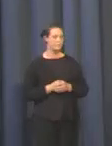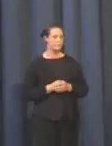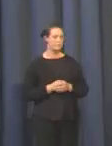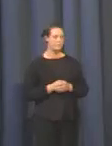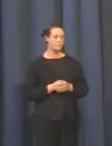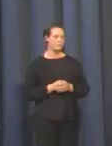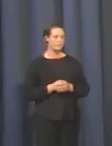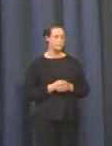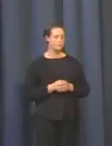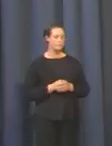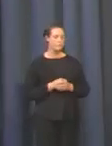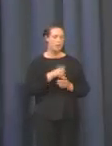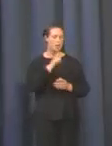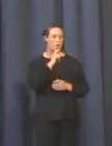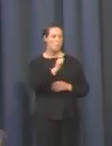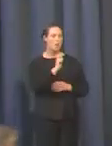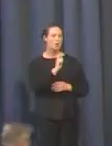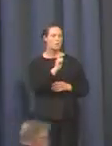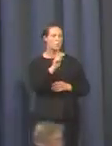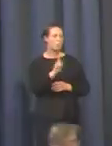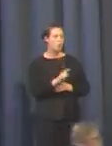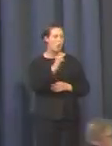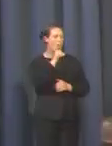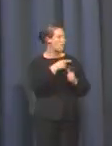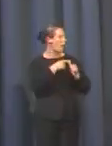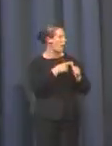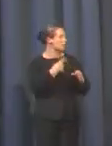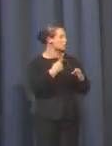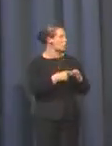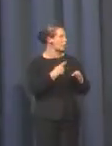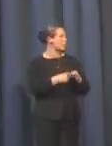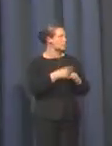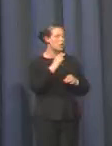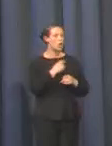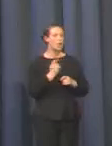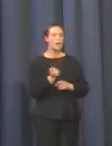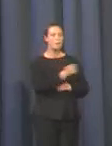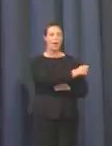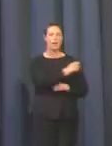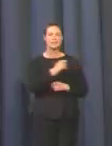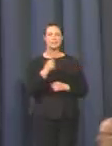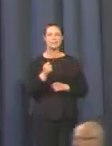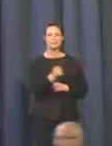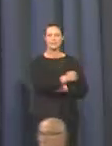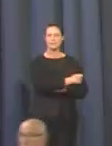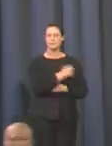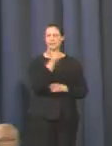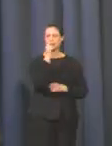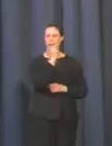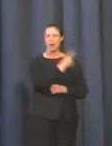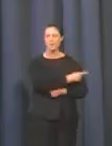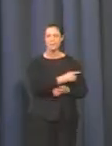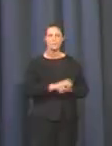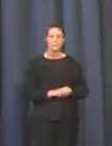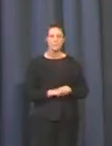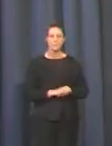And there'll be microphones here so that those who are answering questions can pass the microphones around. So there's the first one.